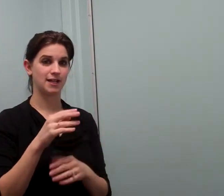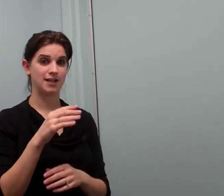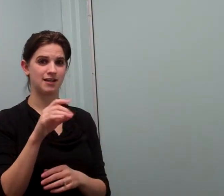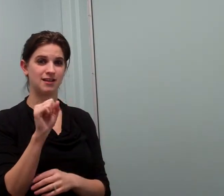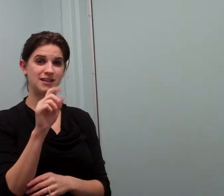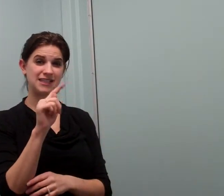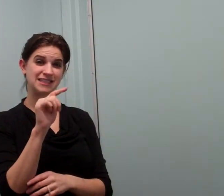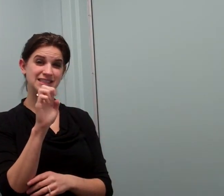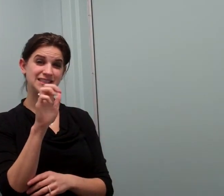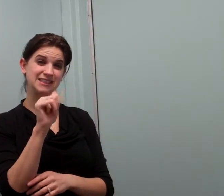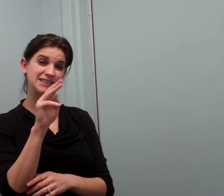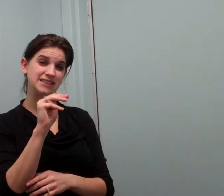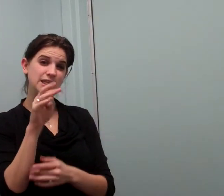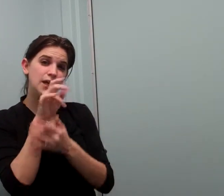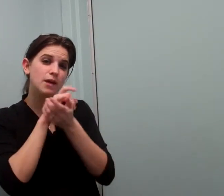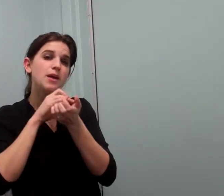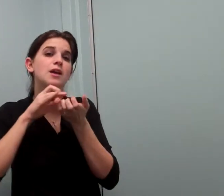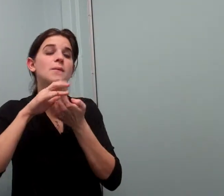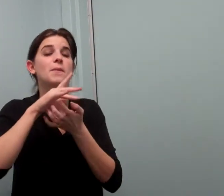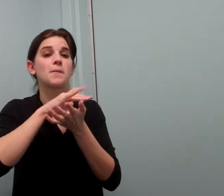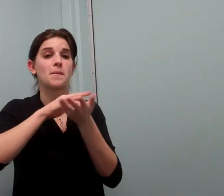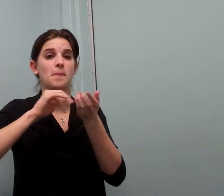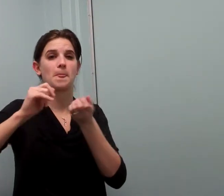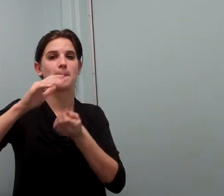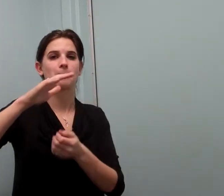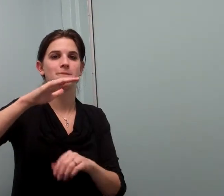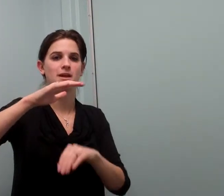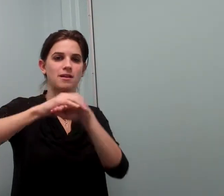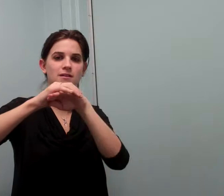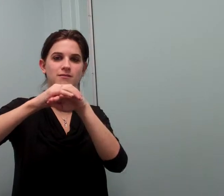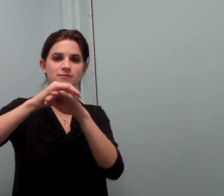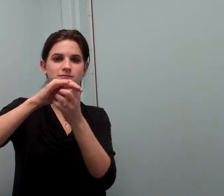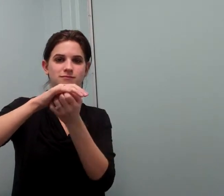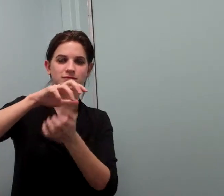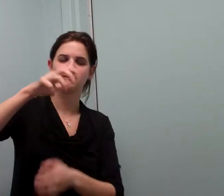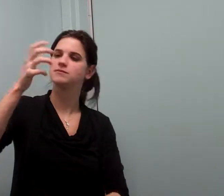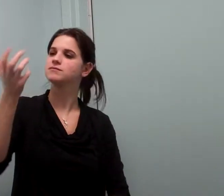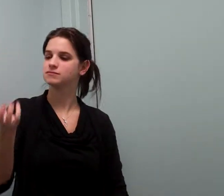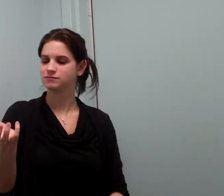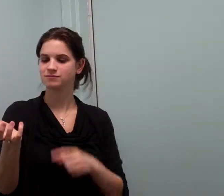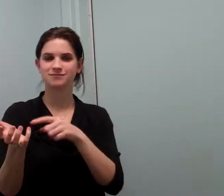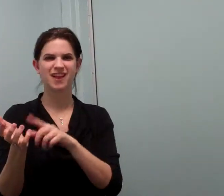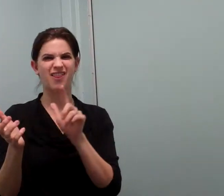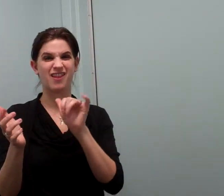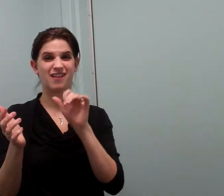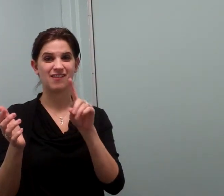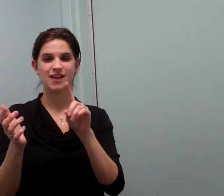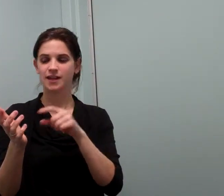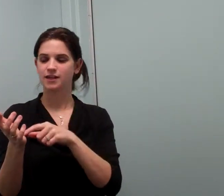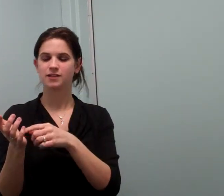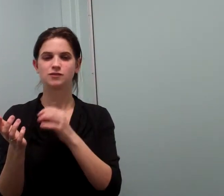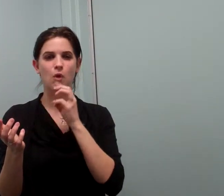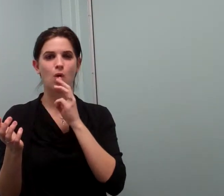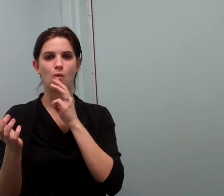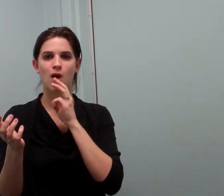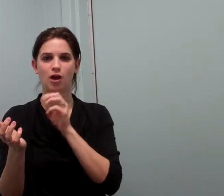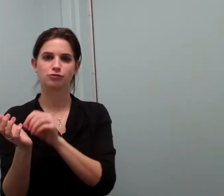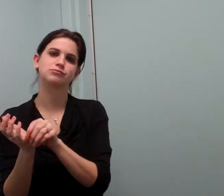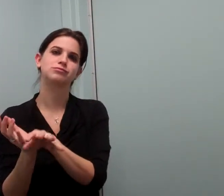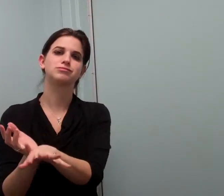You're boiling something, cooking something, you take the lid and lift it up, and there's water that's collected. Take the lid, set it on the stove, and then you have water that runs everywhere. Another